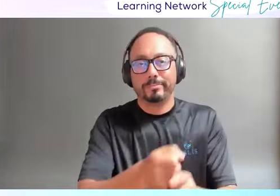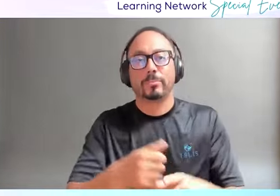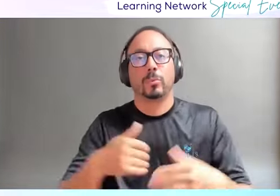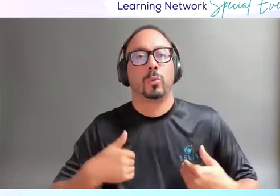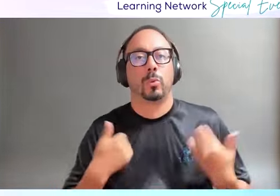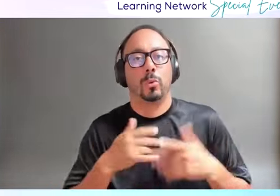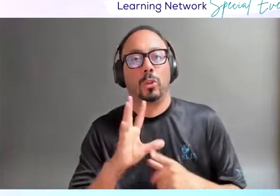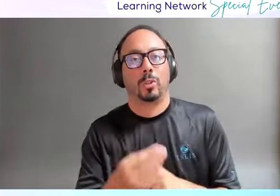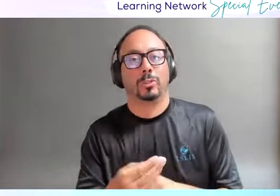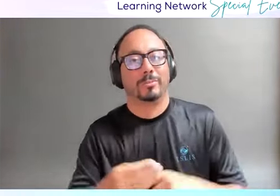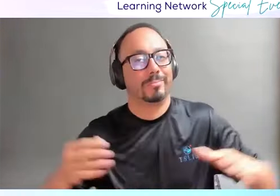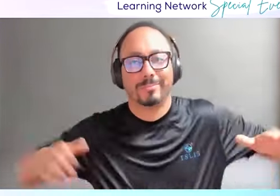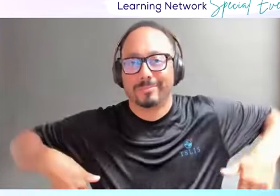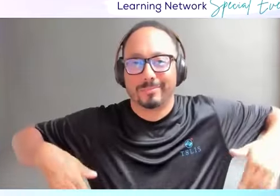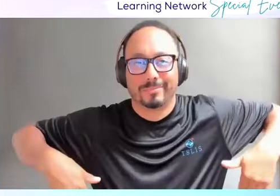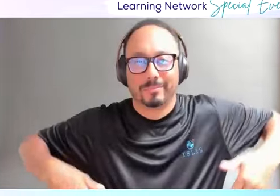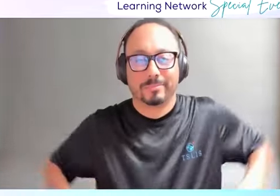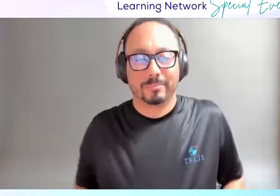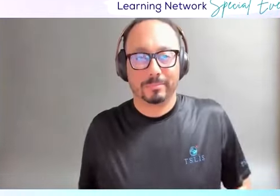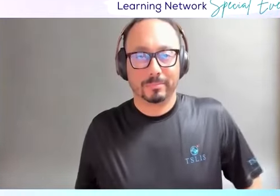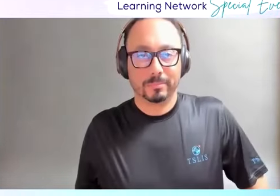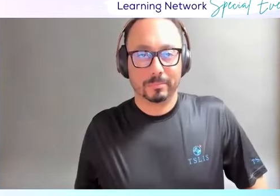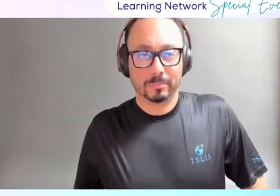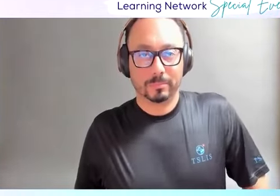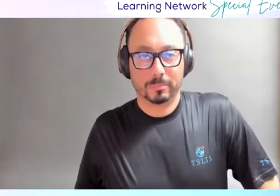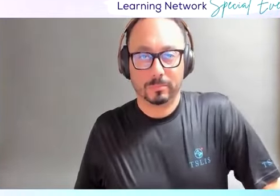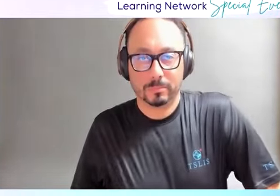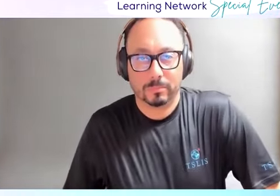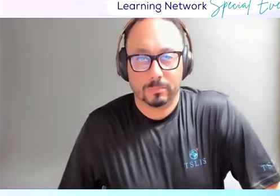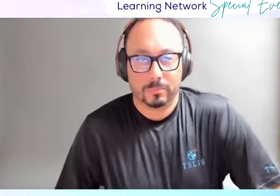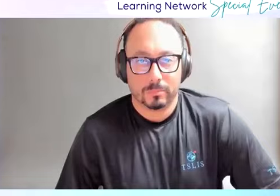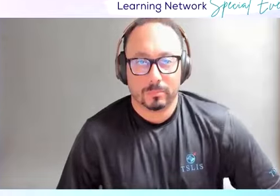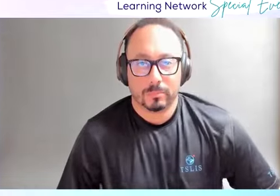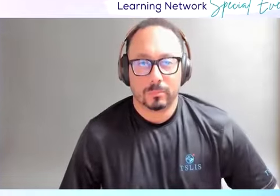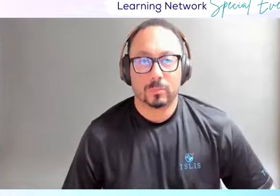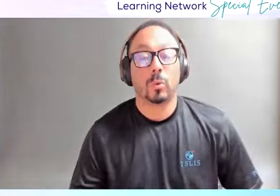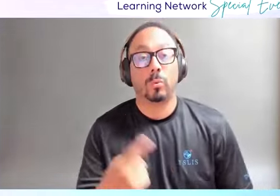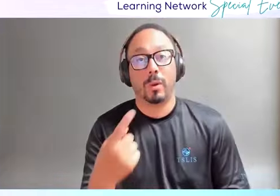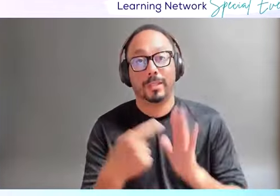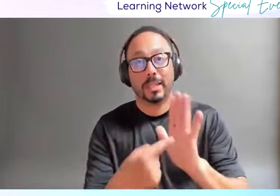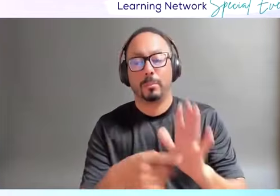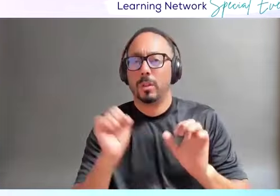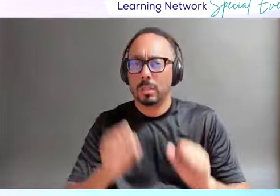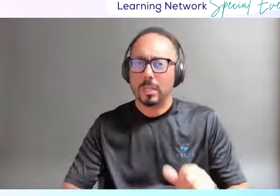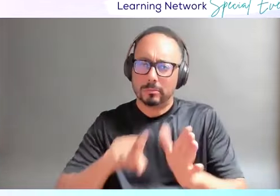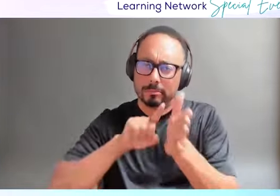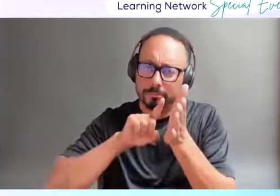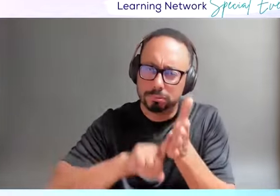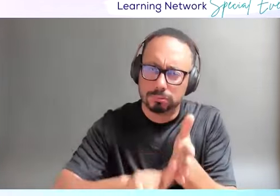So there's just one example where we could, I think, do tons more work on all of these substances in all of these areas